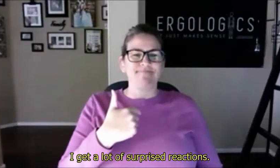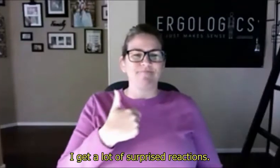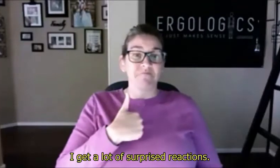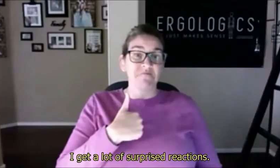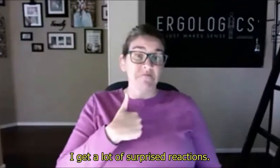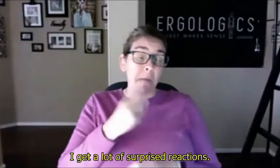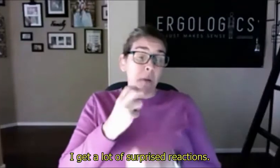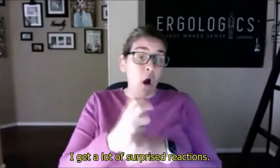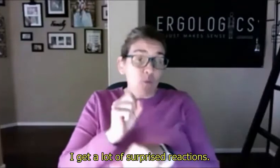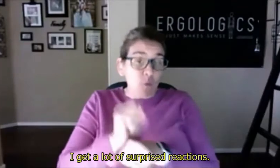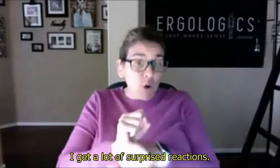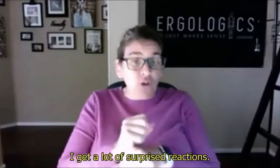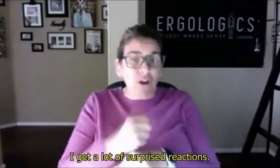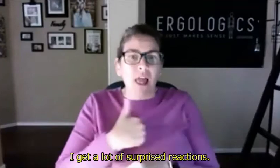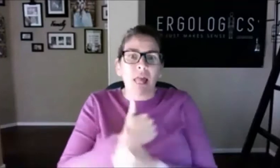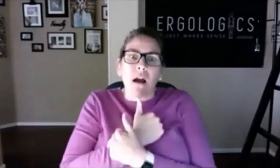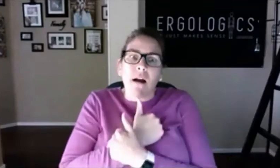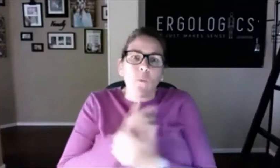reactions.